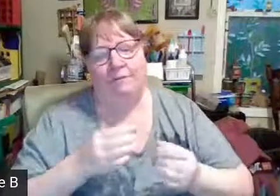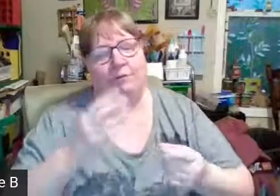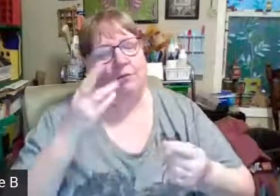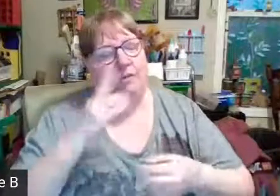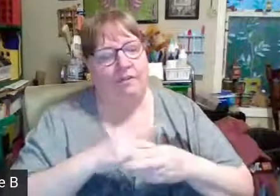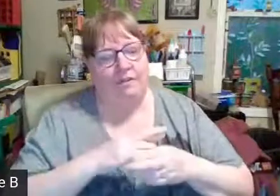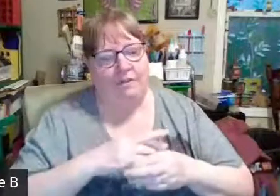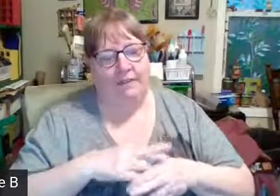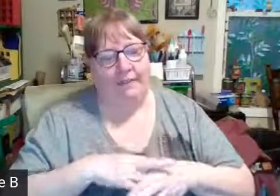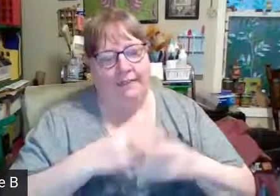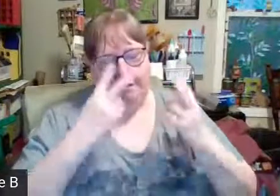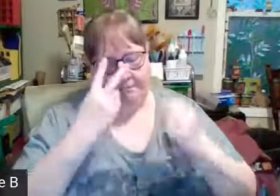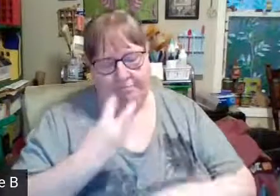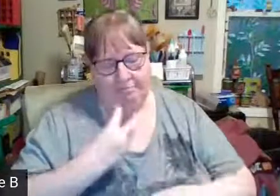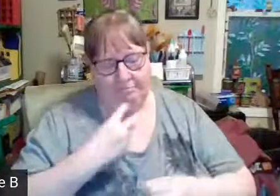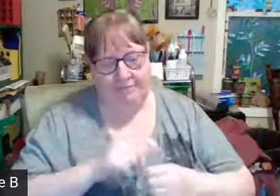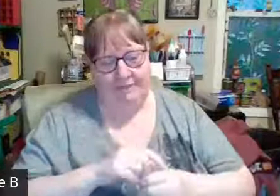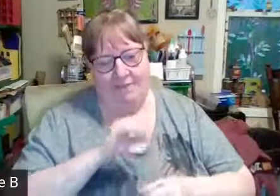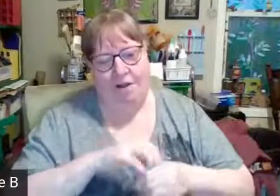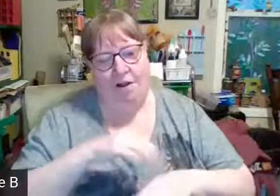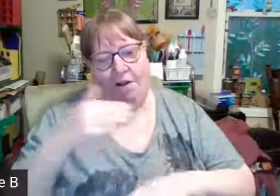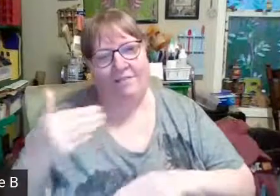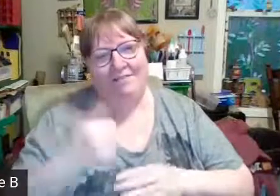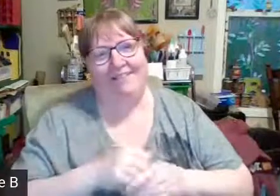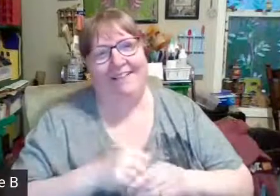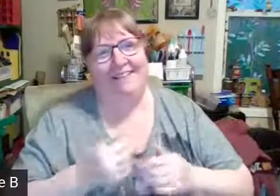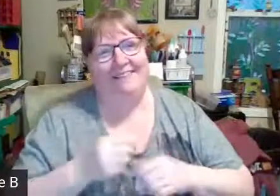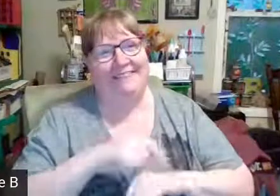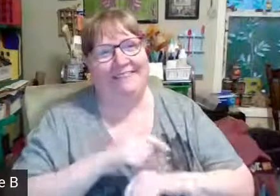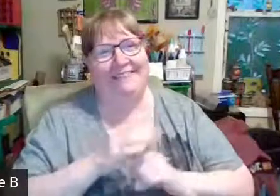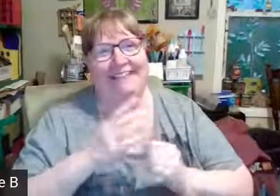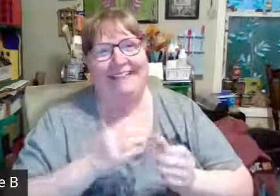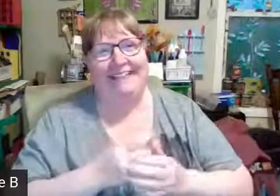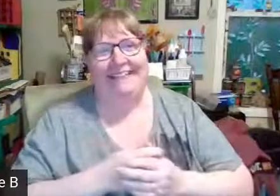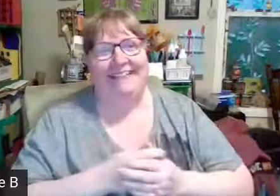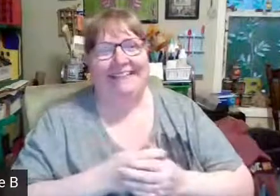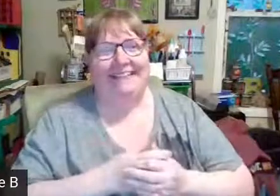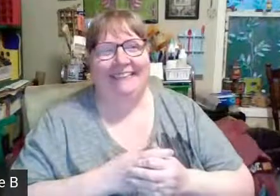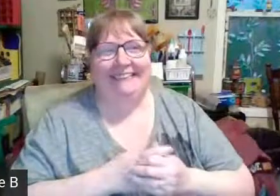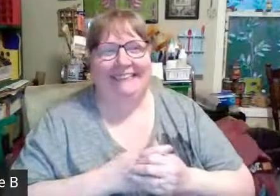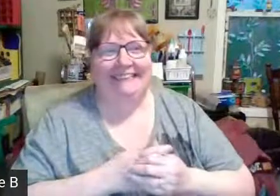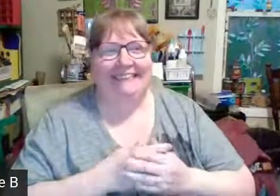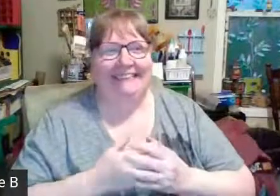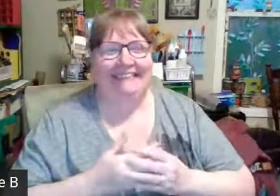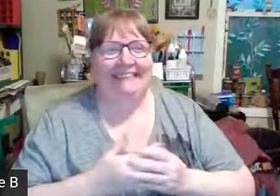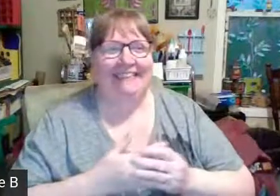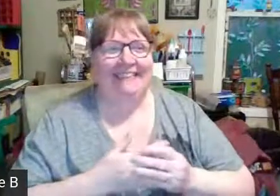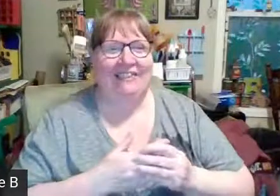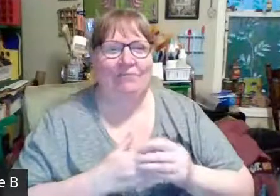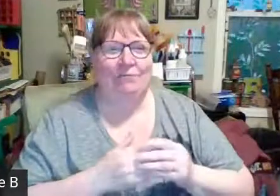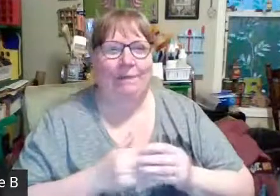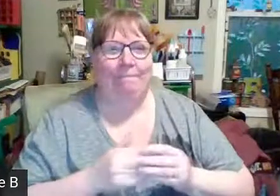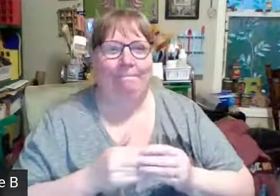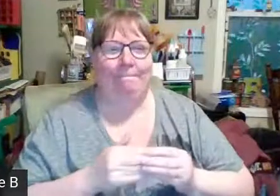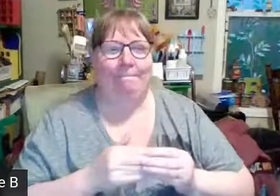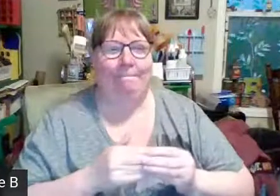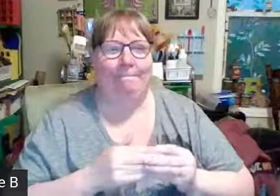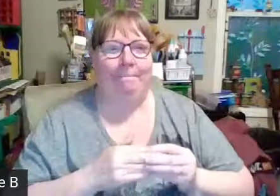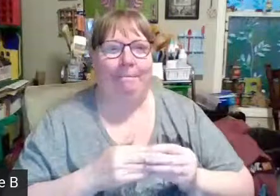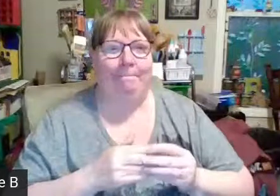now is part of my off time because I need food. I'm hungry. I will take phone calls, but I do turn my phone off at night because I have insomnia.